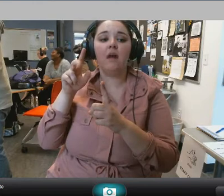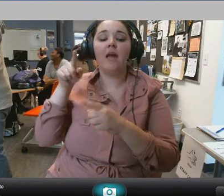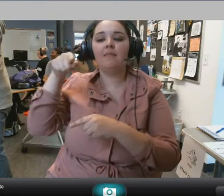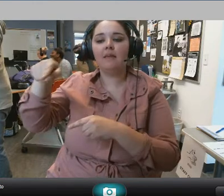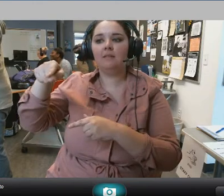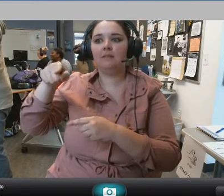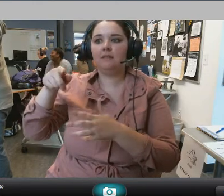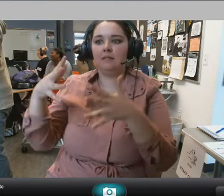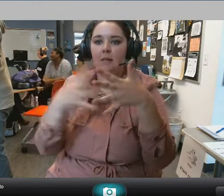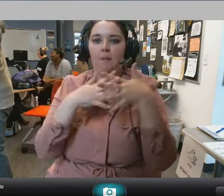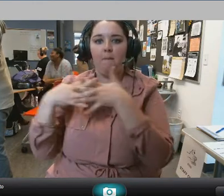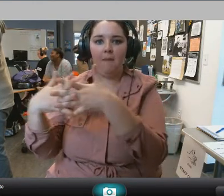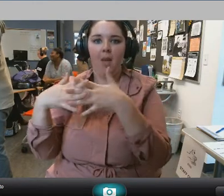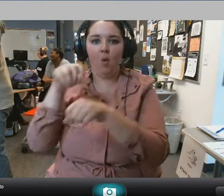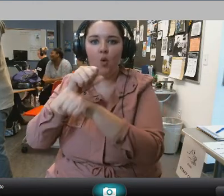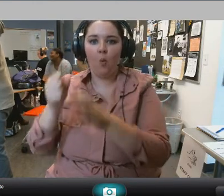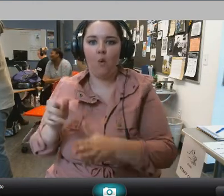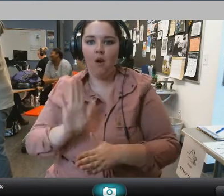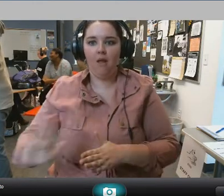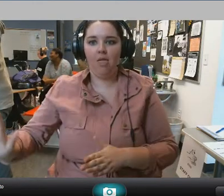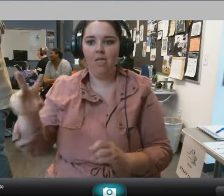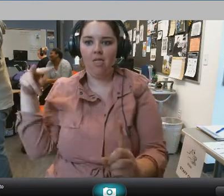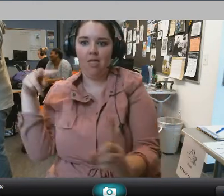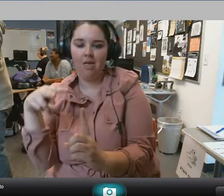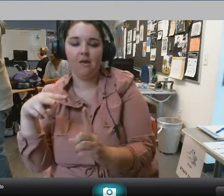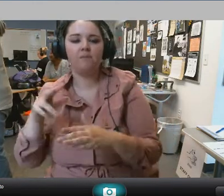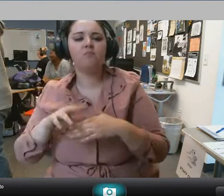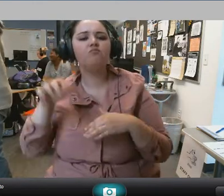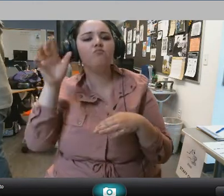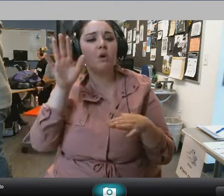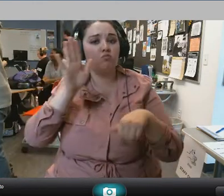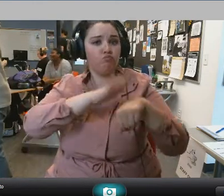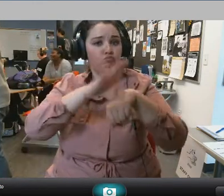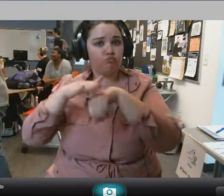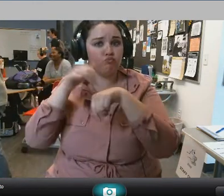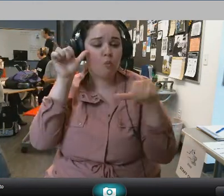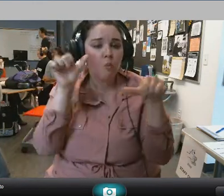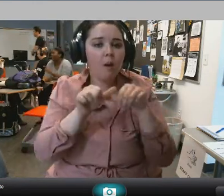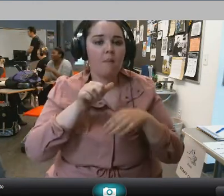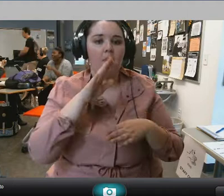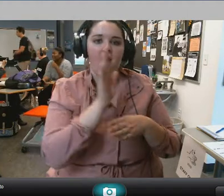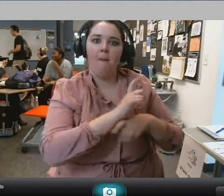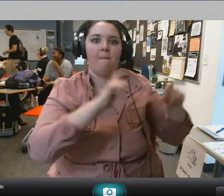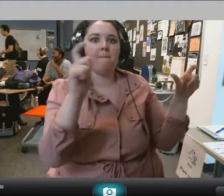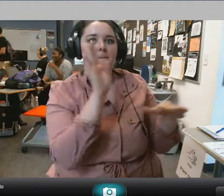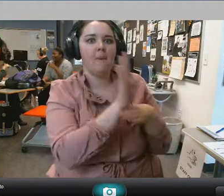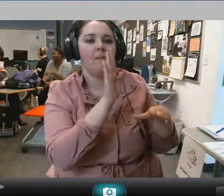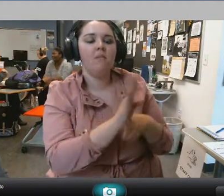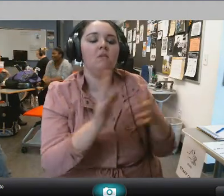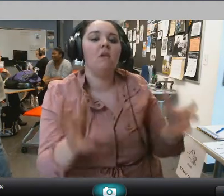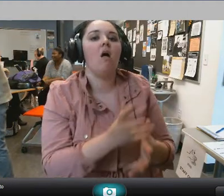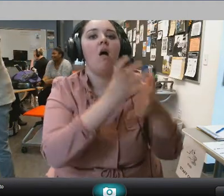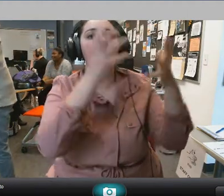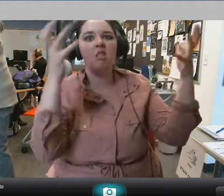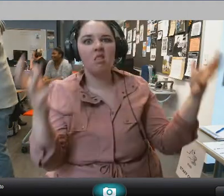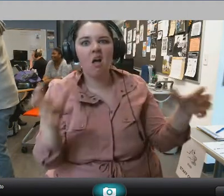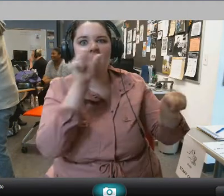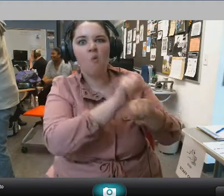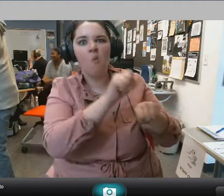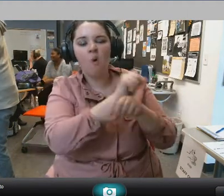worker. We have to remember that big business did a tremendous amount for